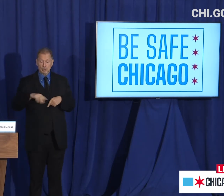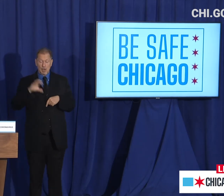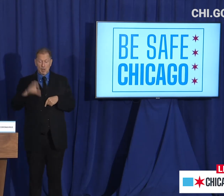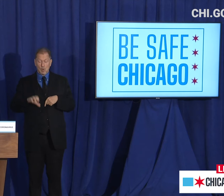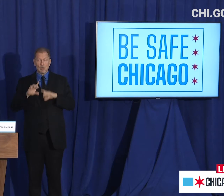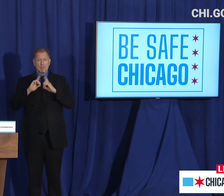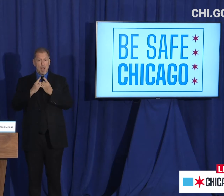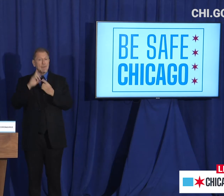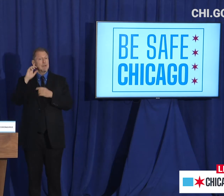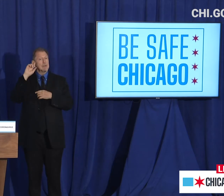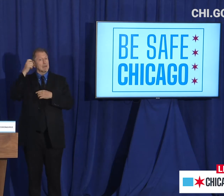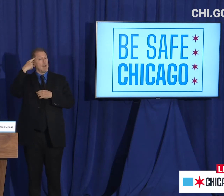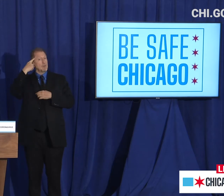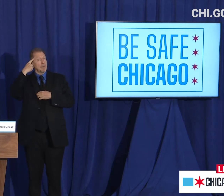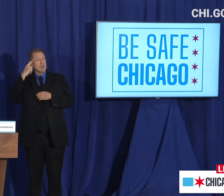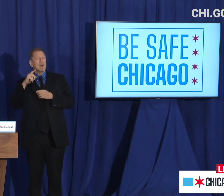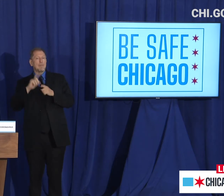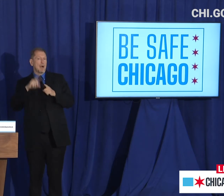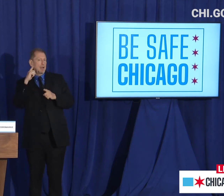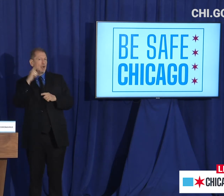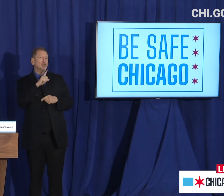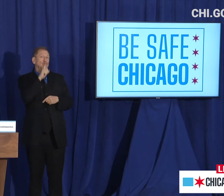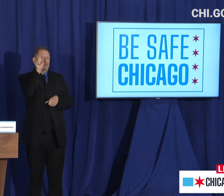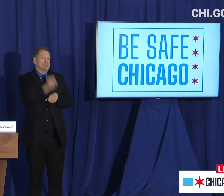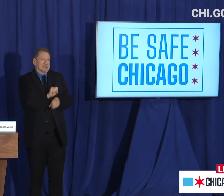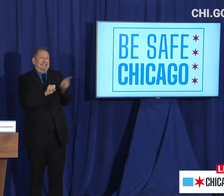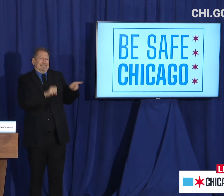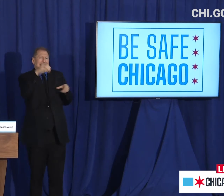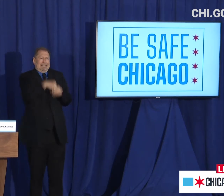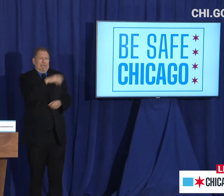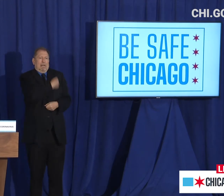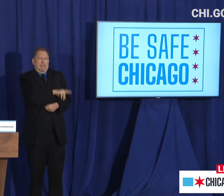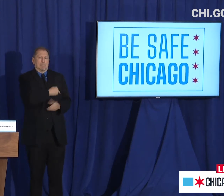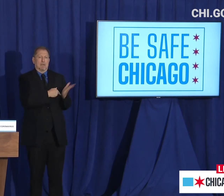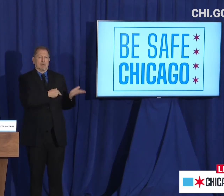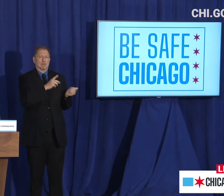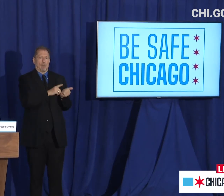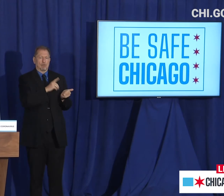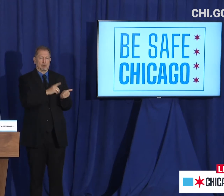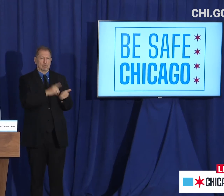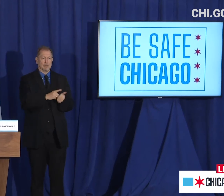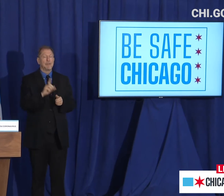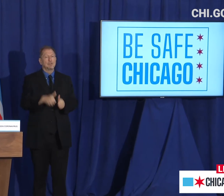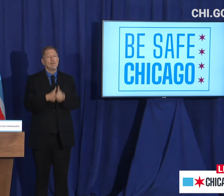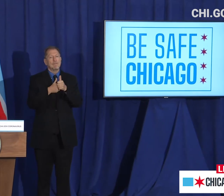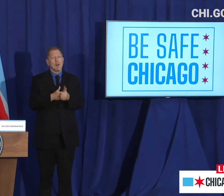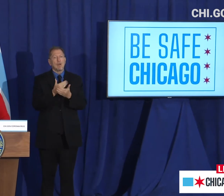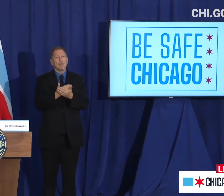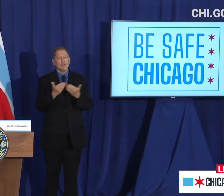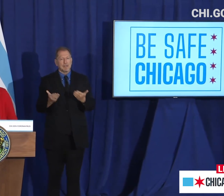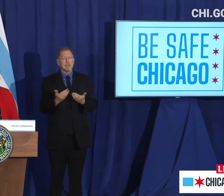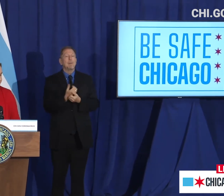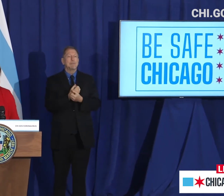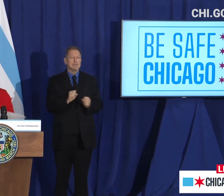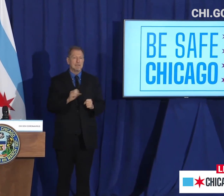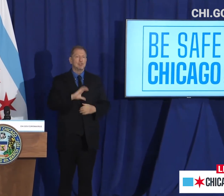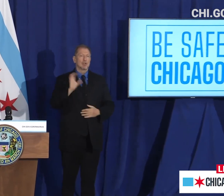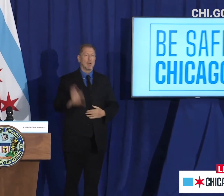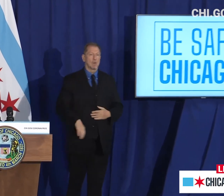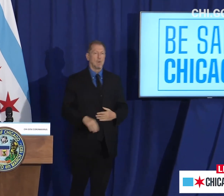Public Health, hearing their concerns. So please do the things that you know work. Be safe, Chicago.